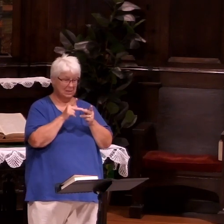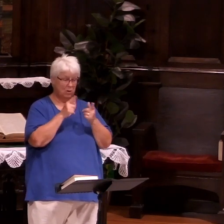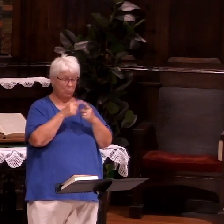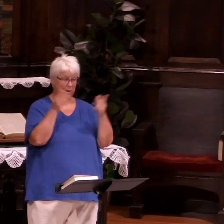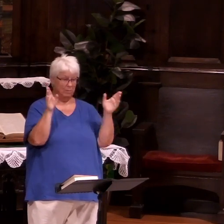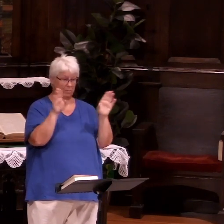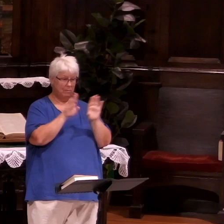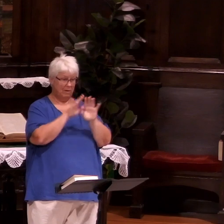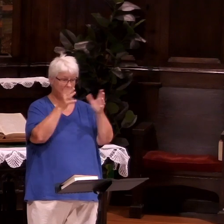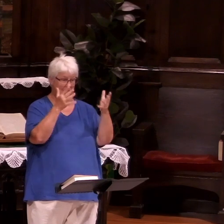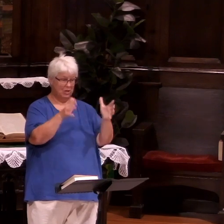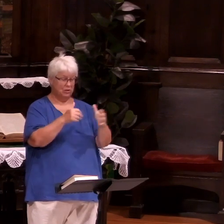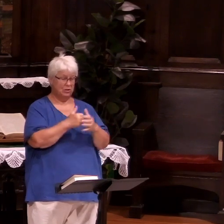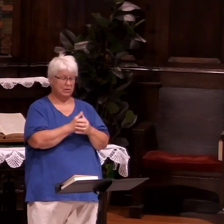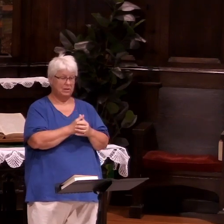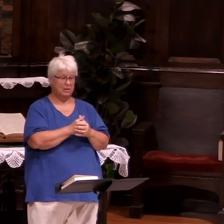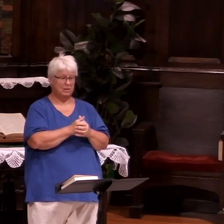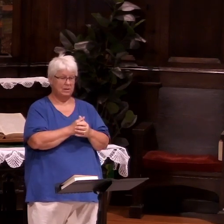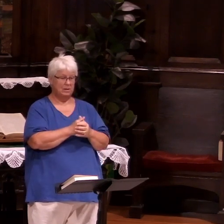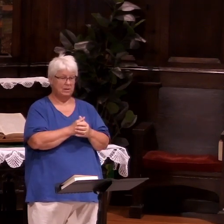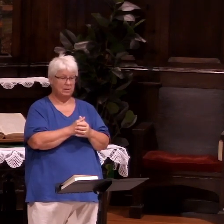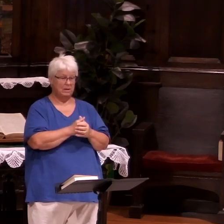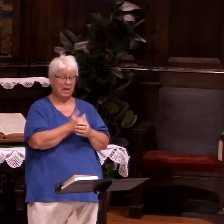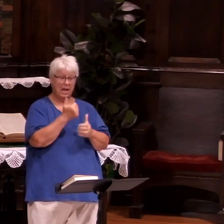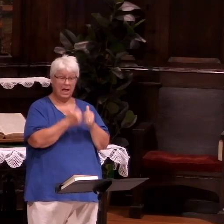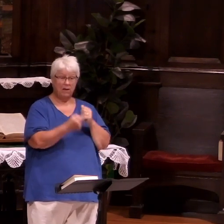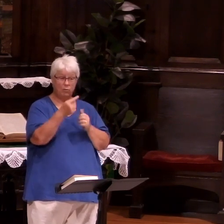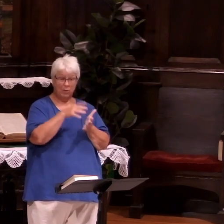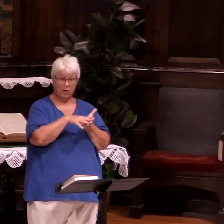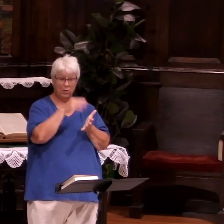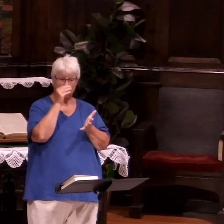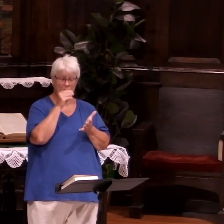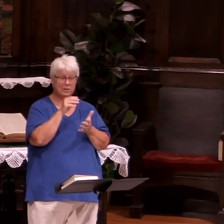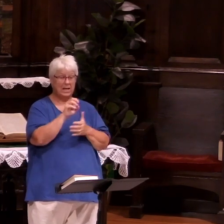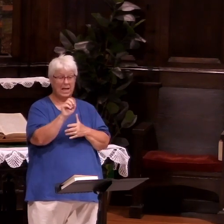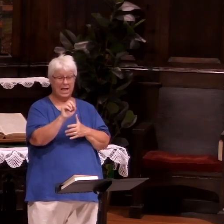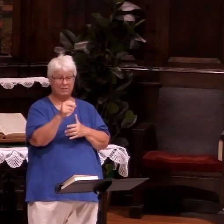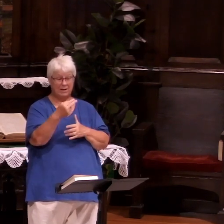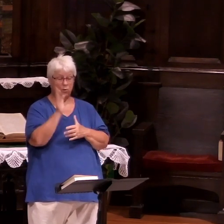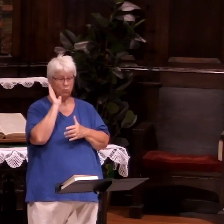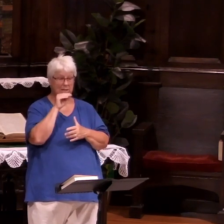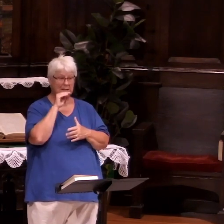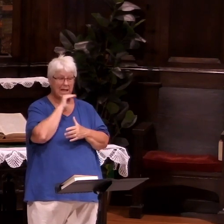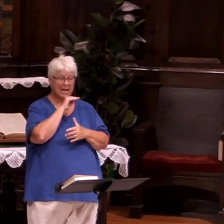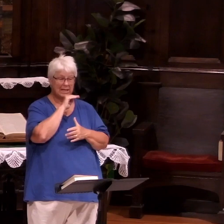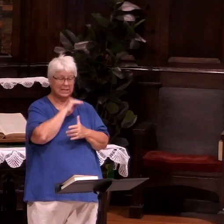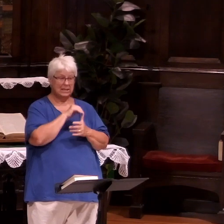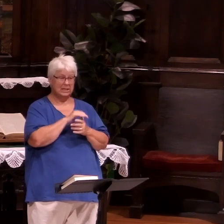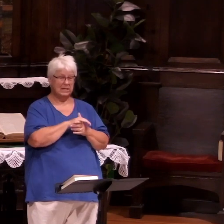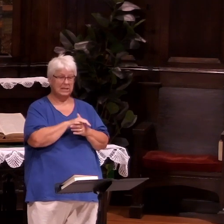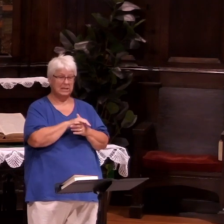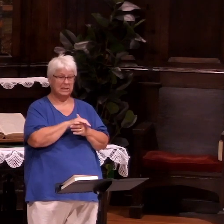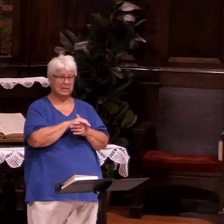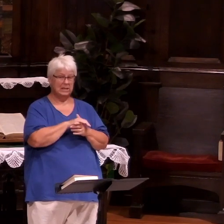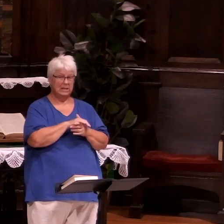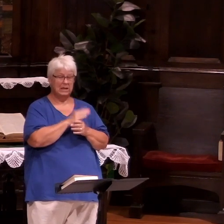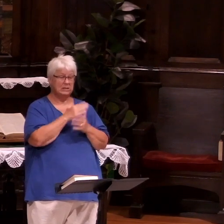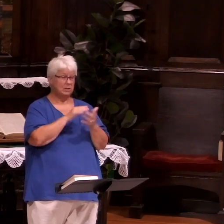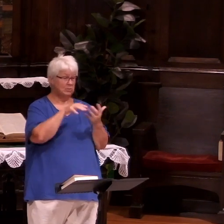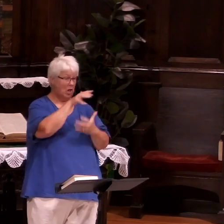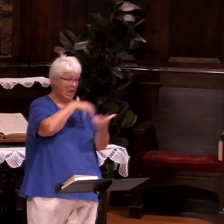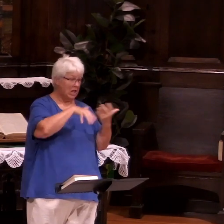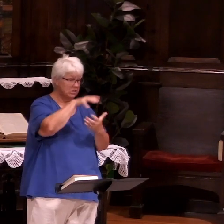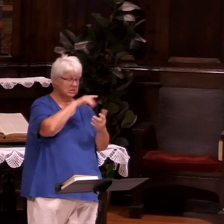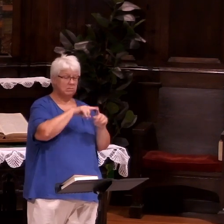curtain closes. Once everyone learns that Evan was lying, there's some chaos,